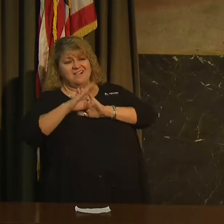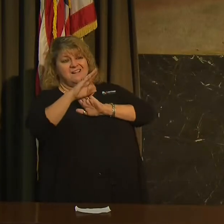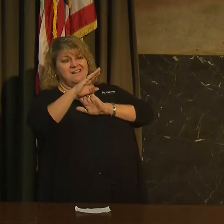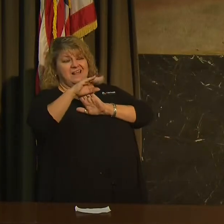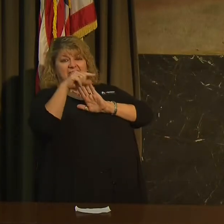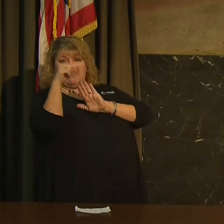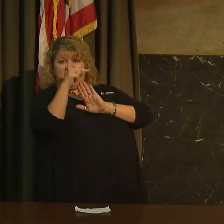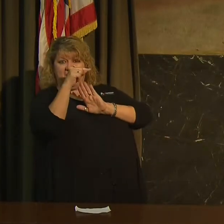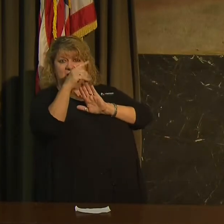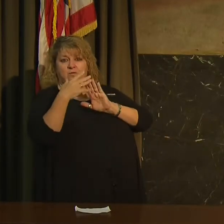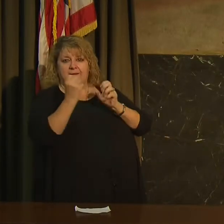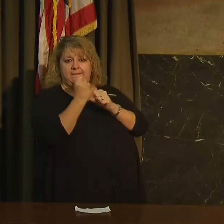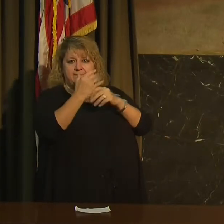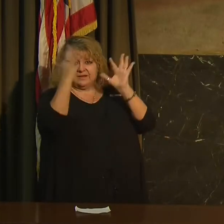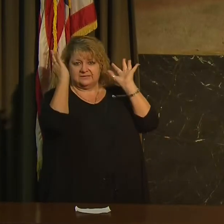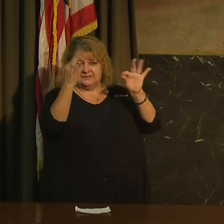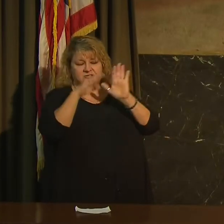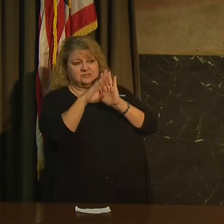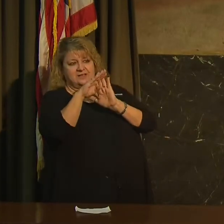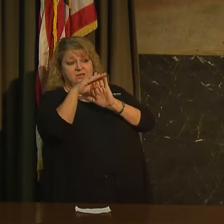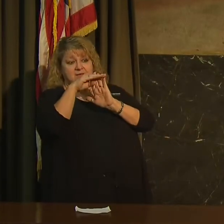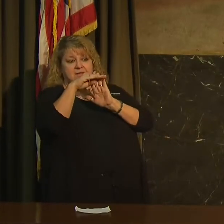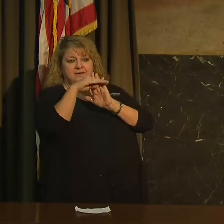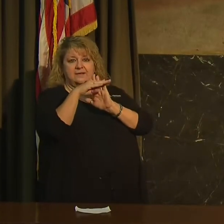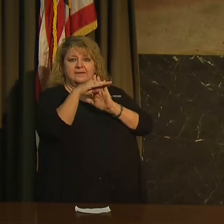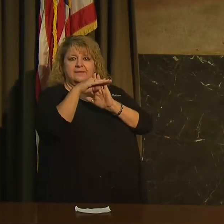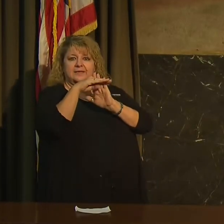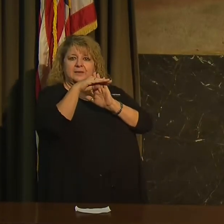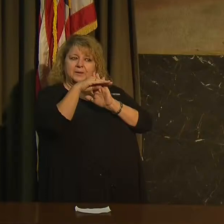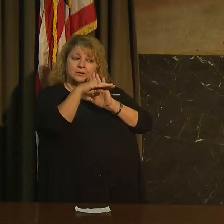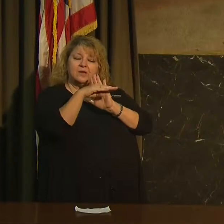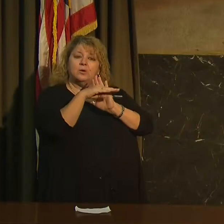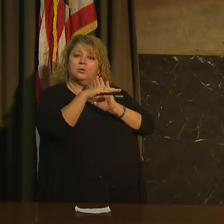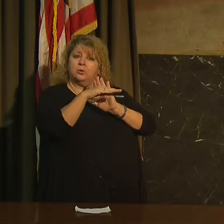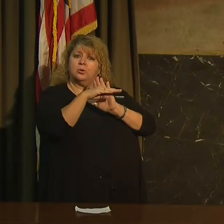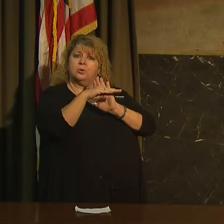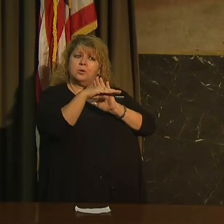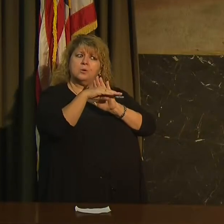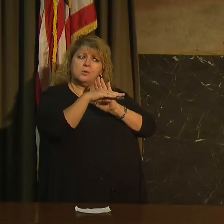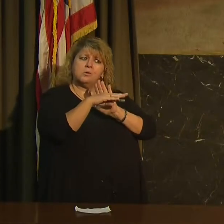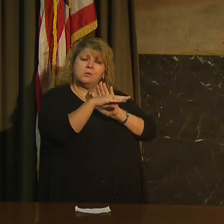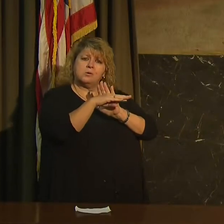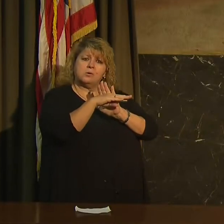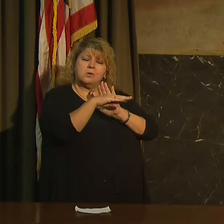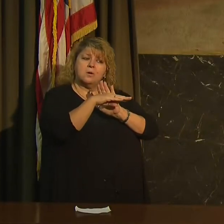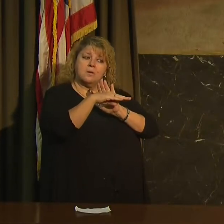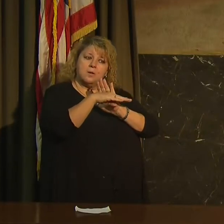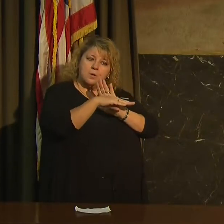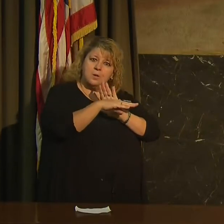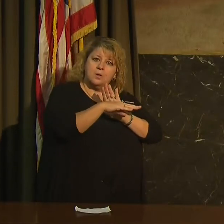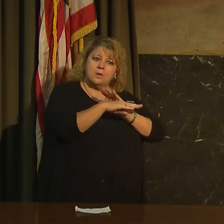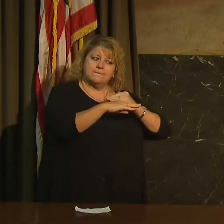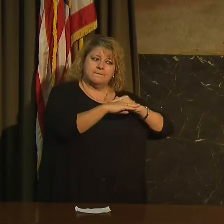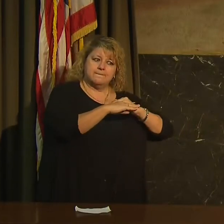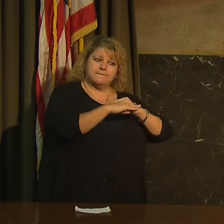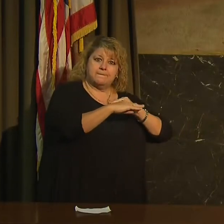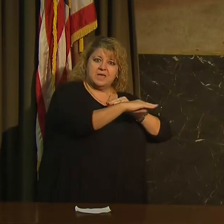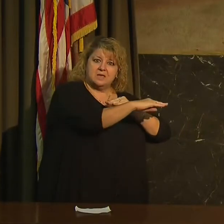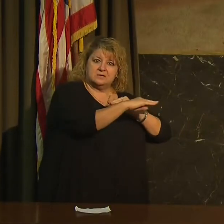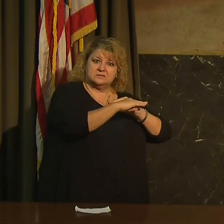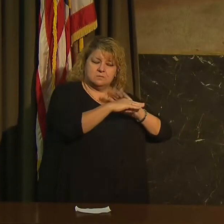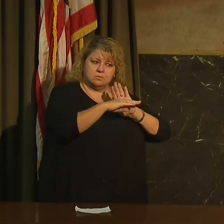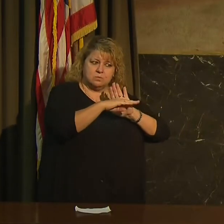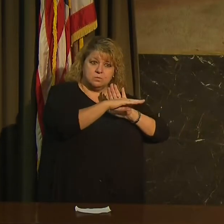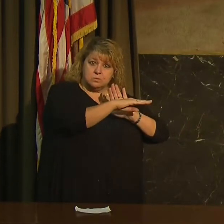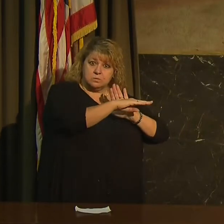very low and stable baselines, I've decided that we are going to take some steps in further reducing